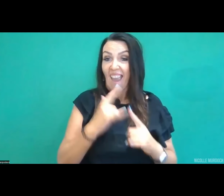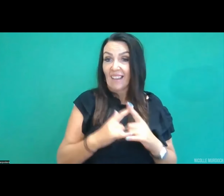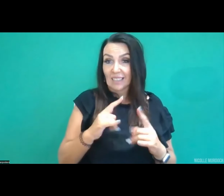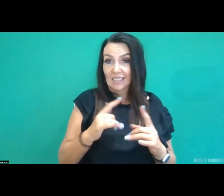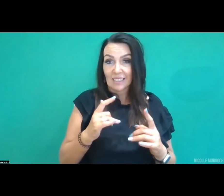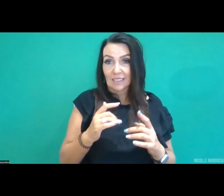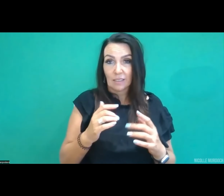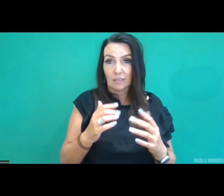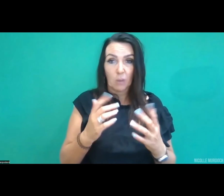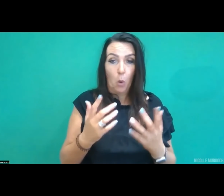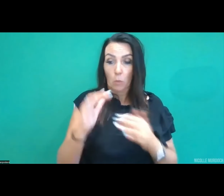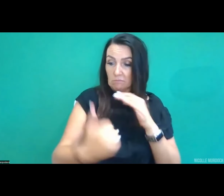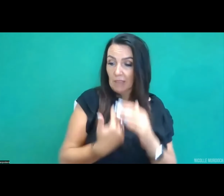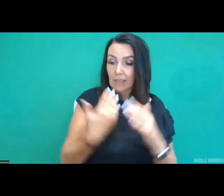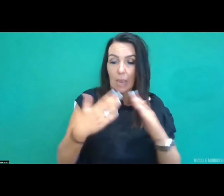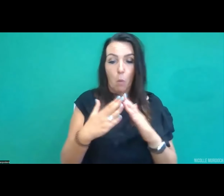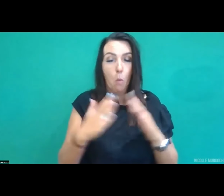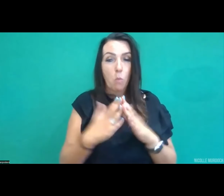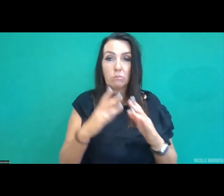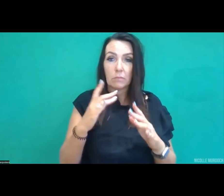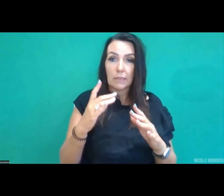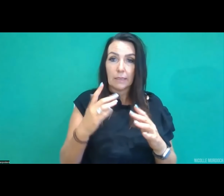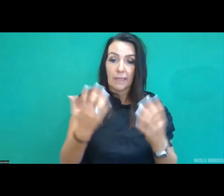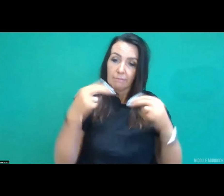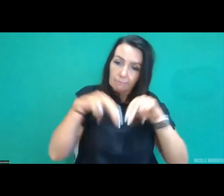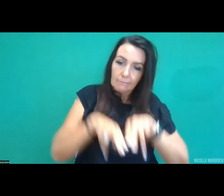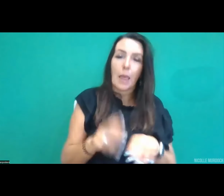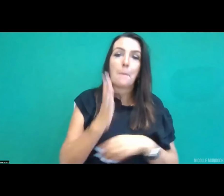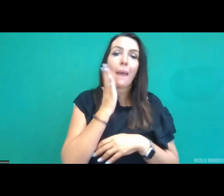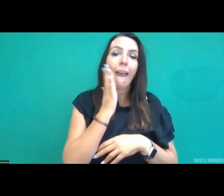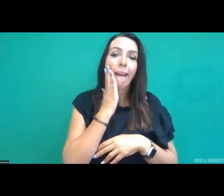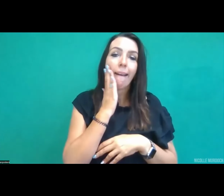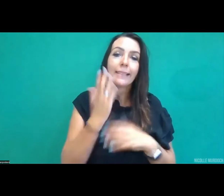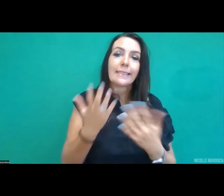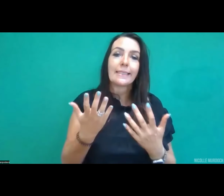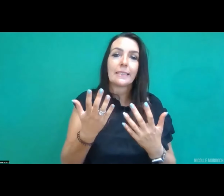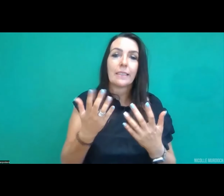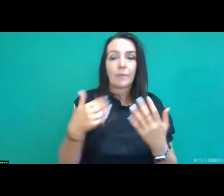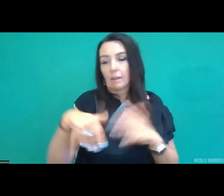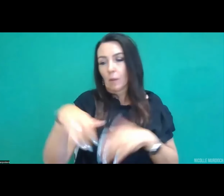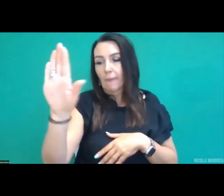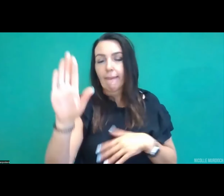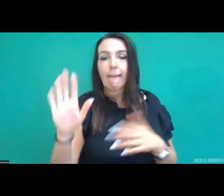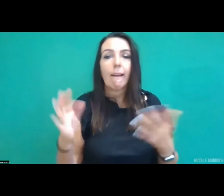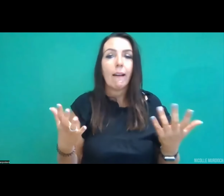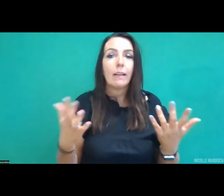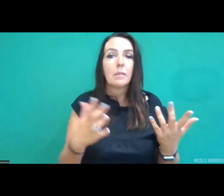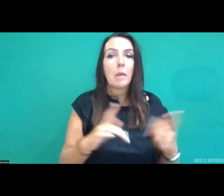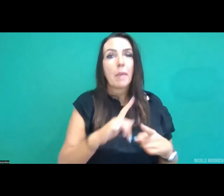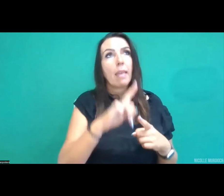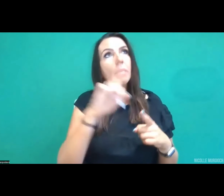your home and is sleeping in your bed and that person leaves later on or in the morning, it's about, changing